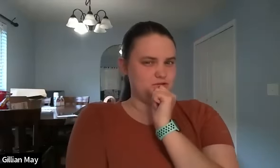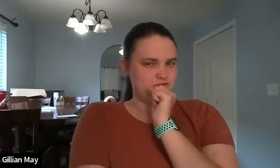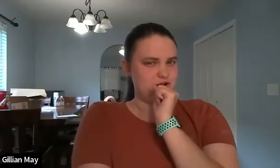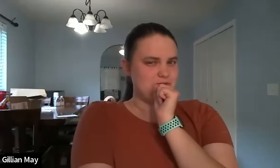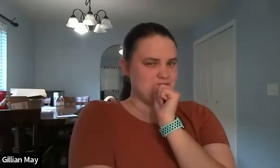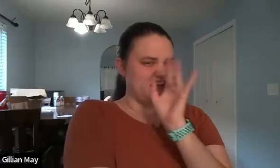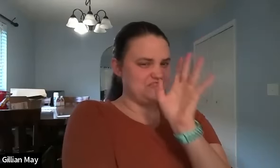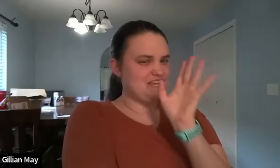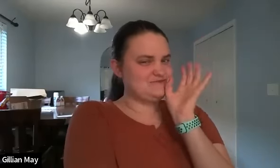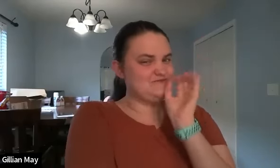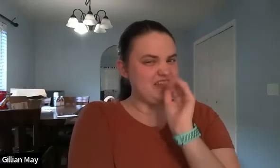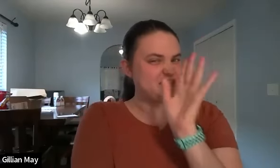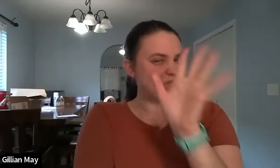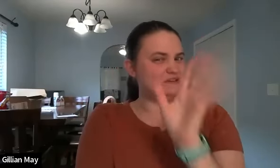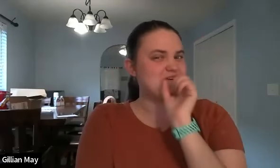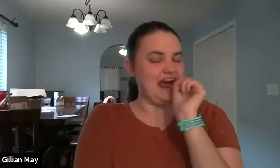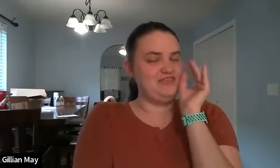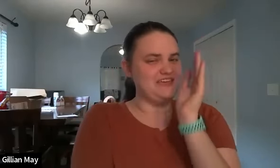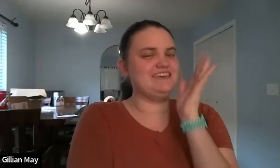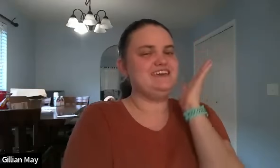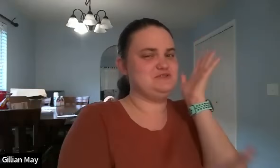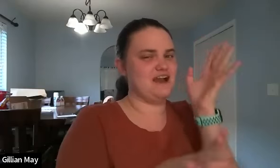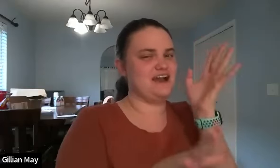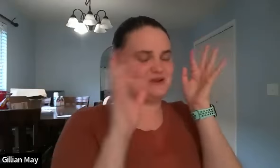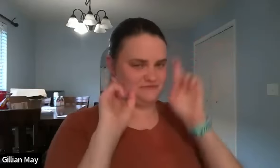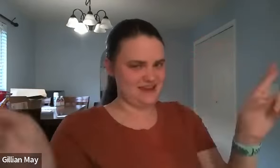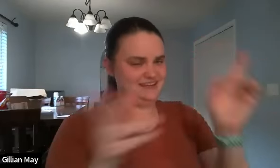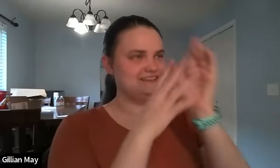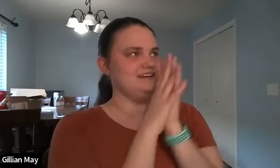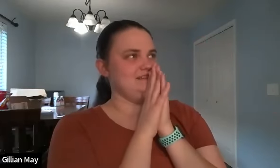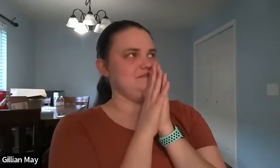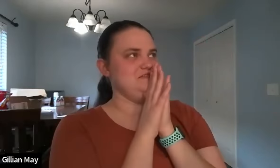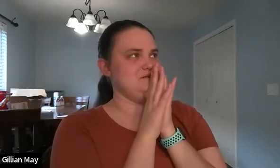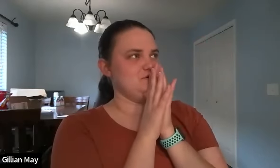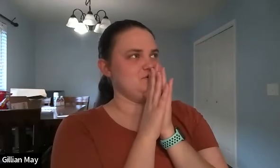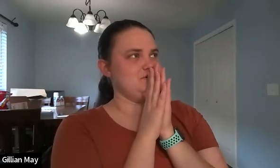one for y'all. I think it'll be good. I think you guys are ready. Let me think of one real quick.